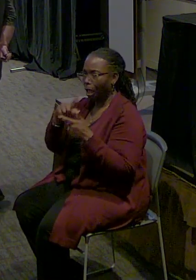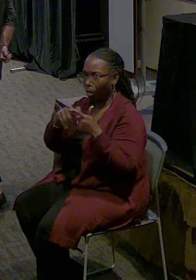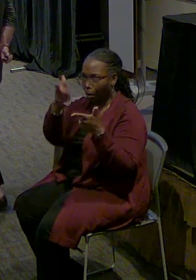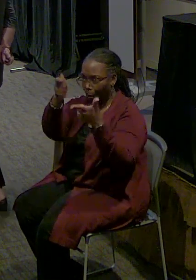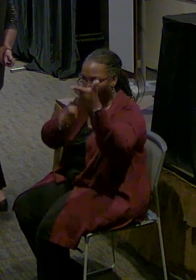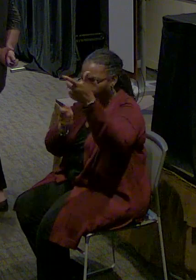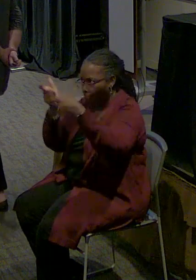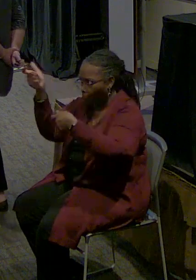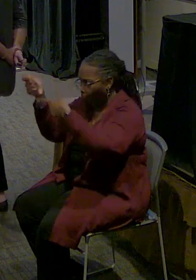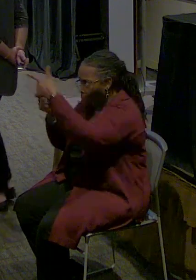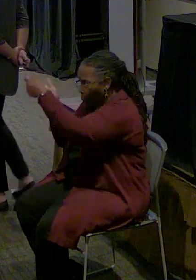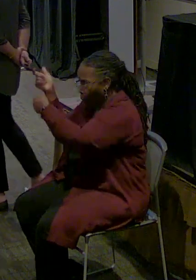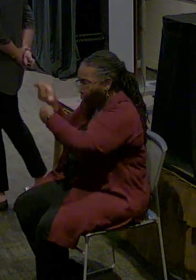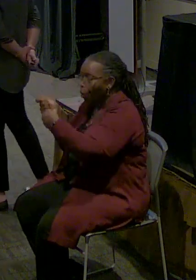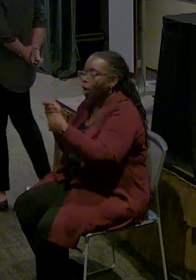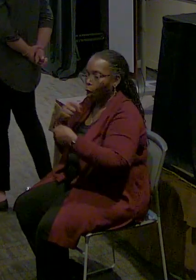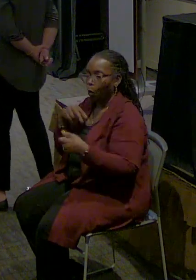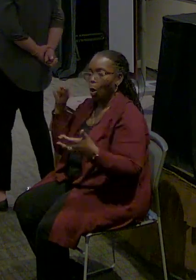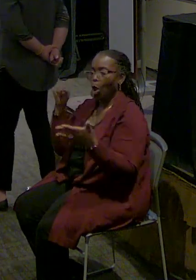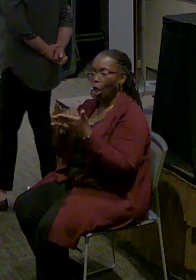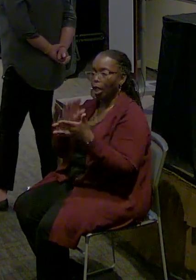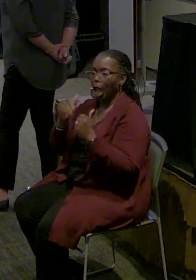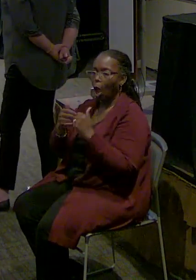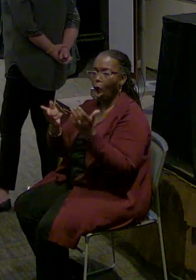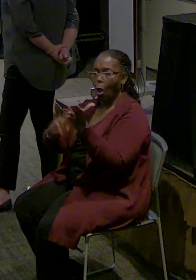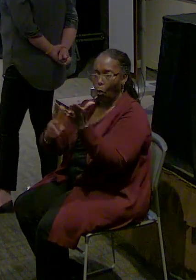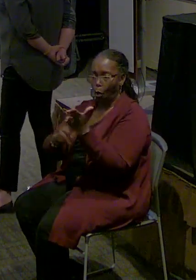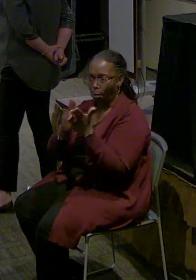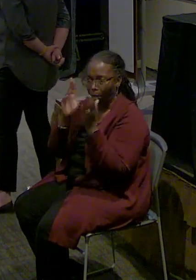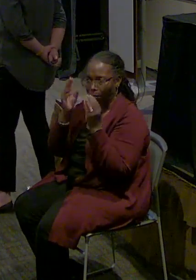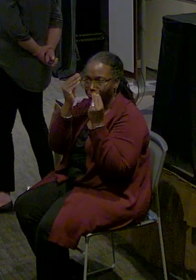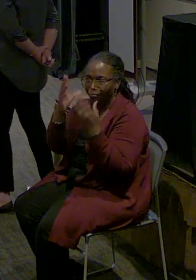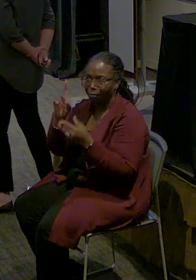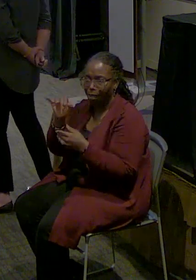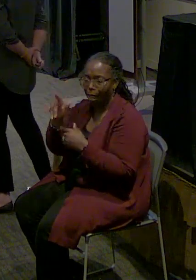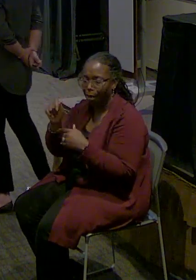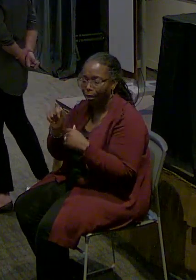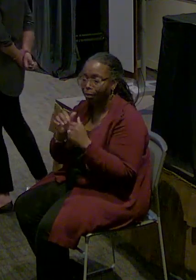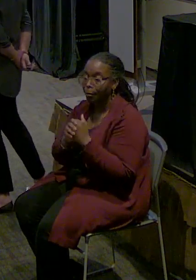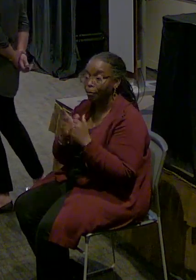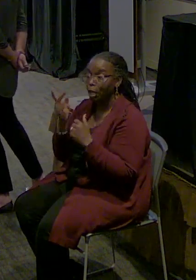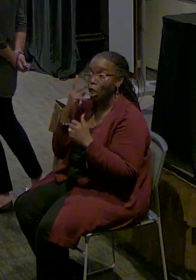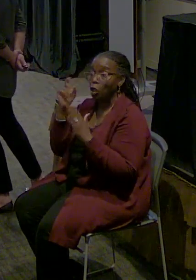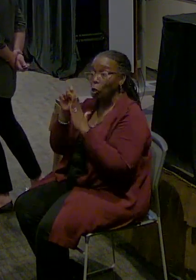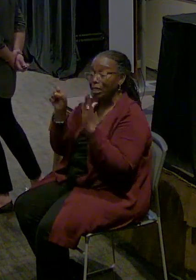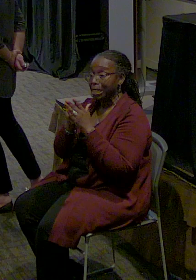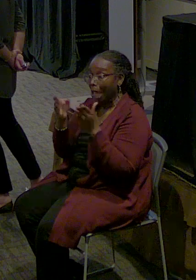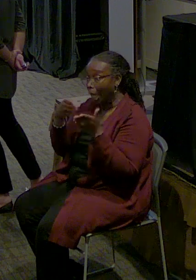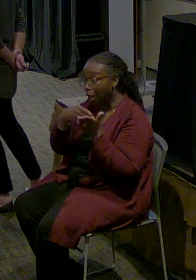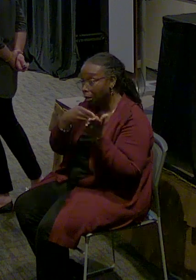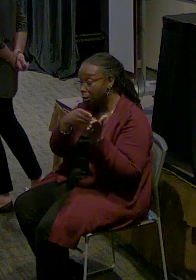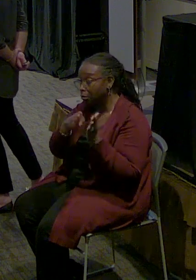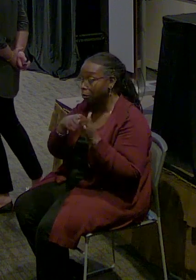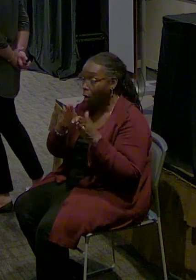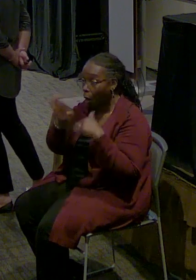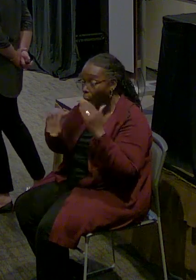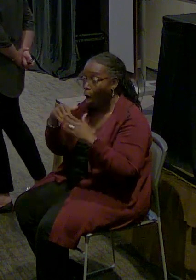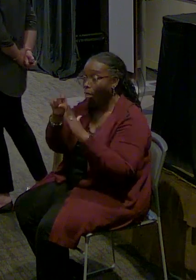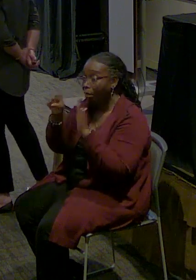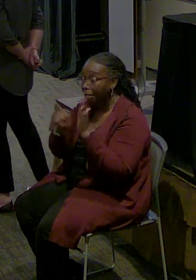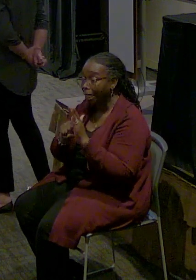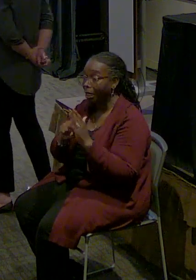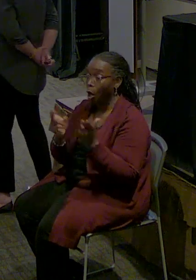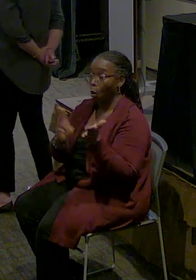sources, we're going to take a look at our enrollment data. So if we look statewide at our enrollment in our CTE